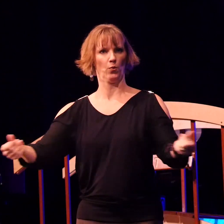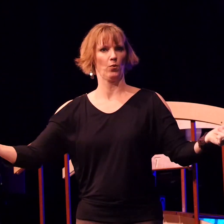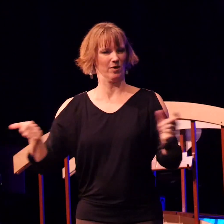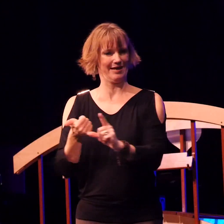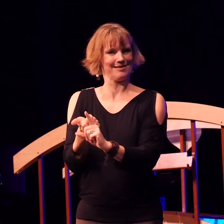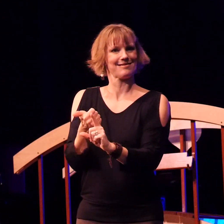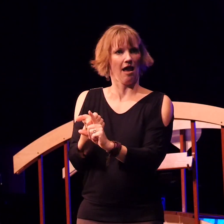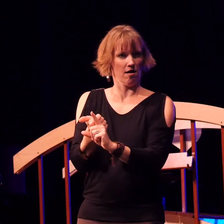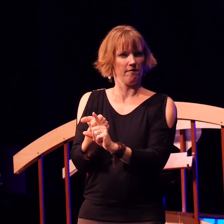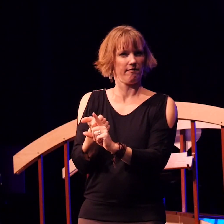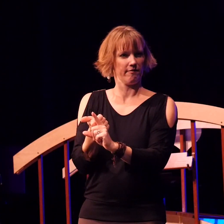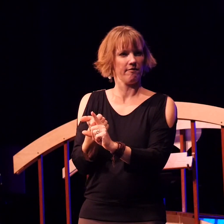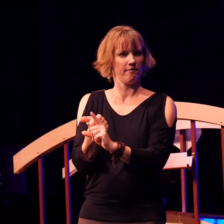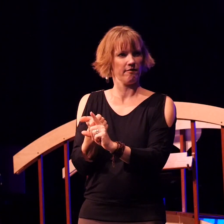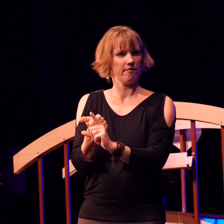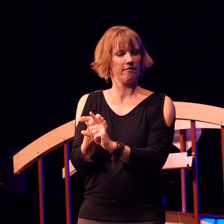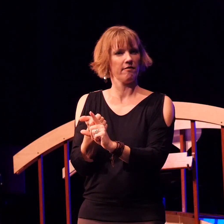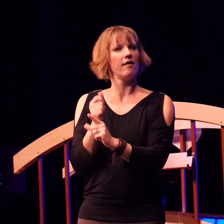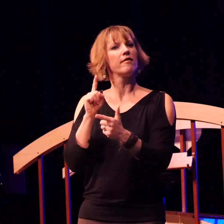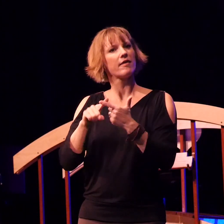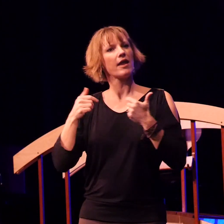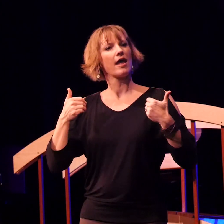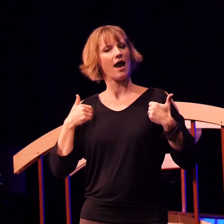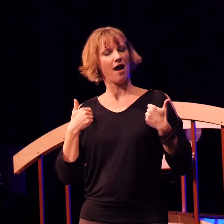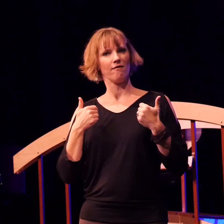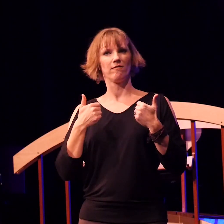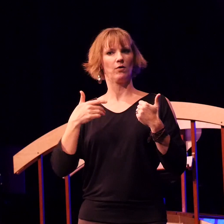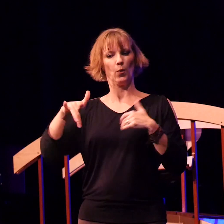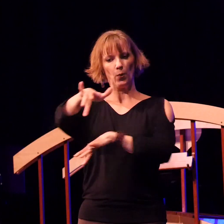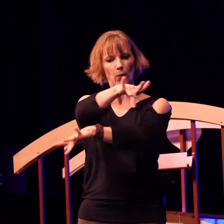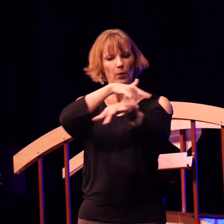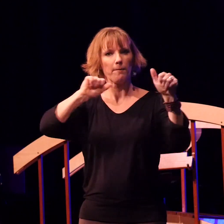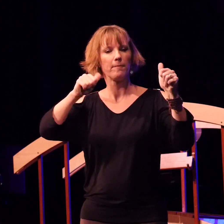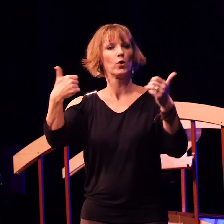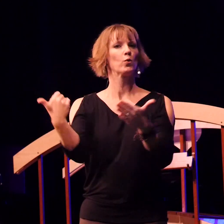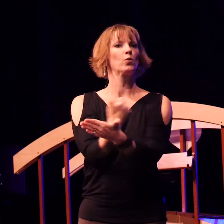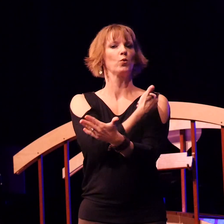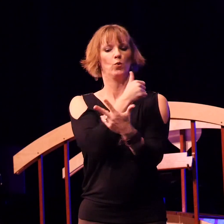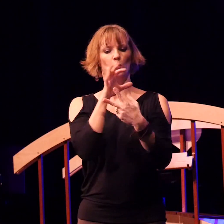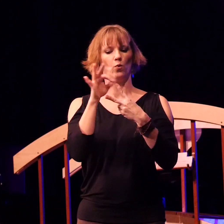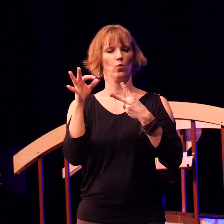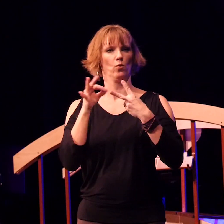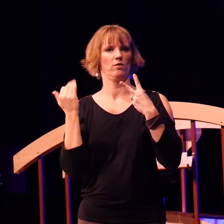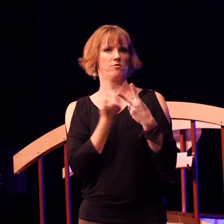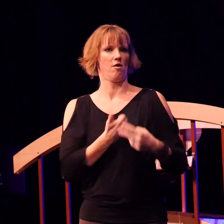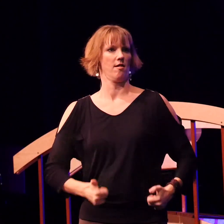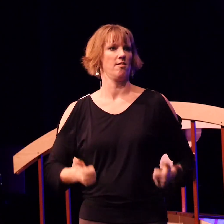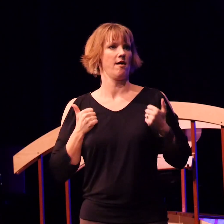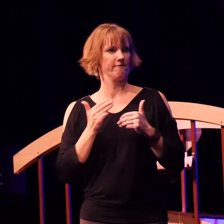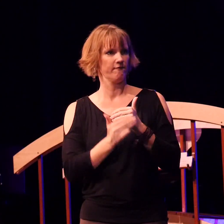itself. And then we have a clear space to make new choices in our lives.